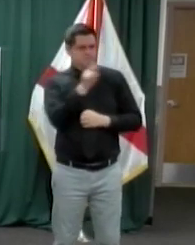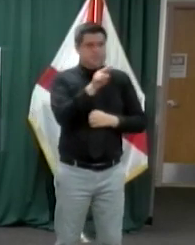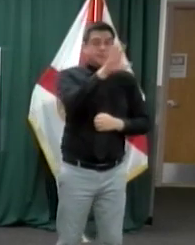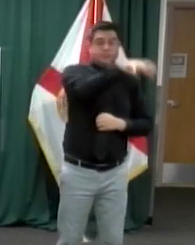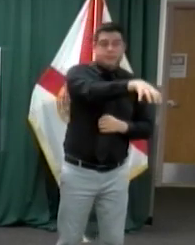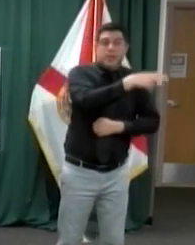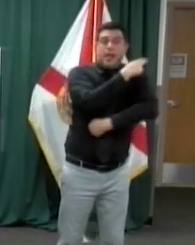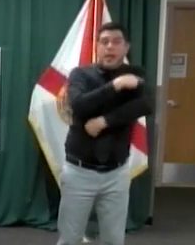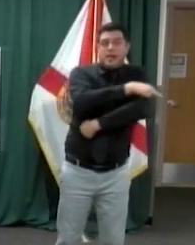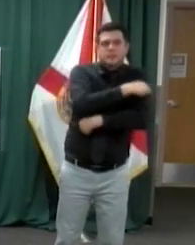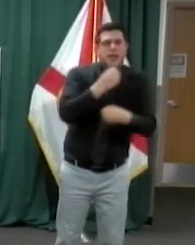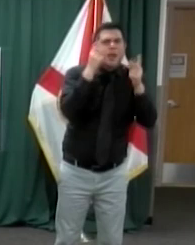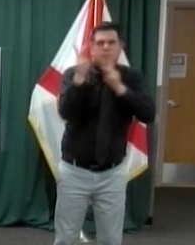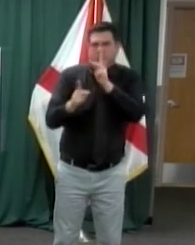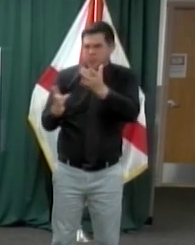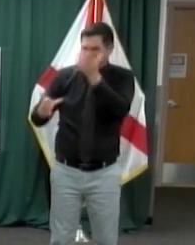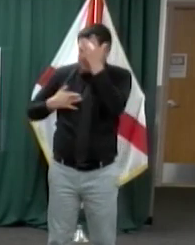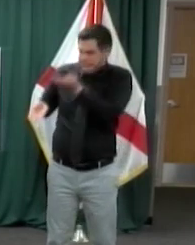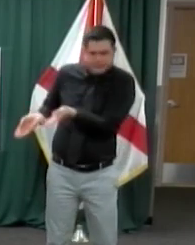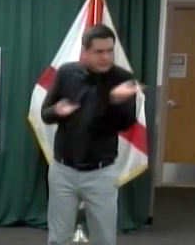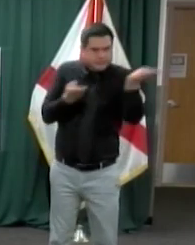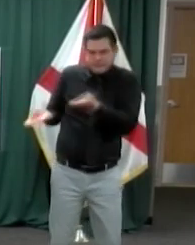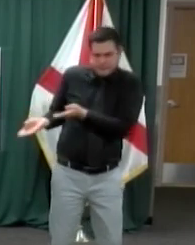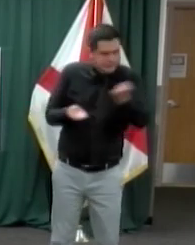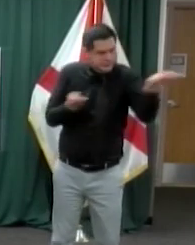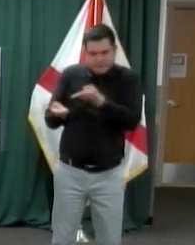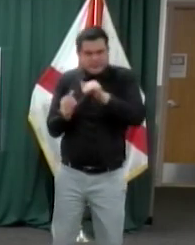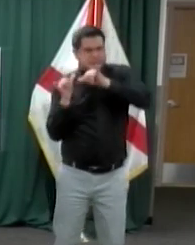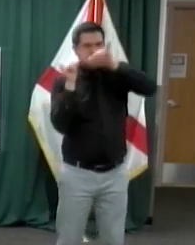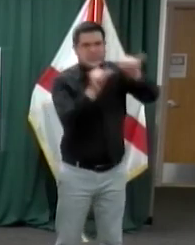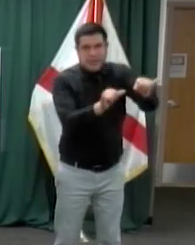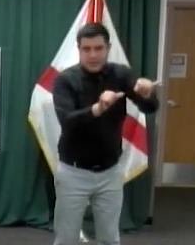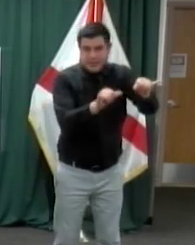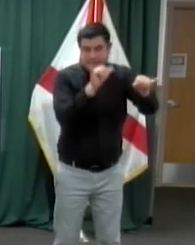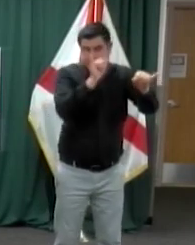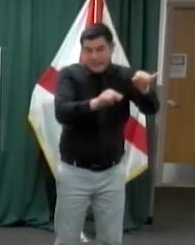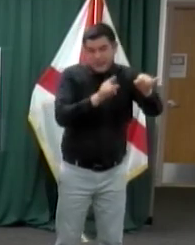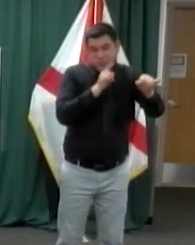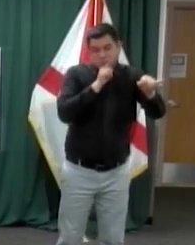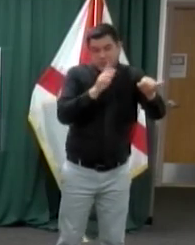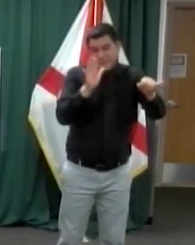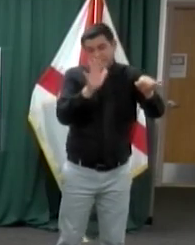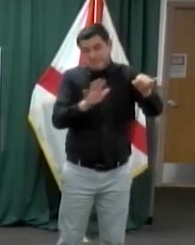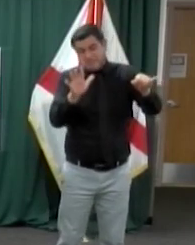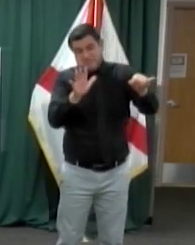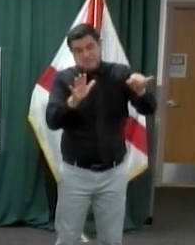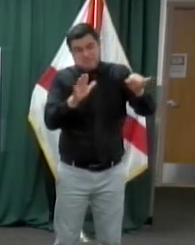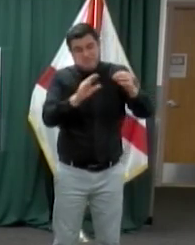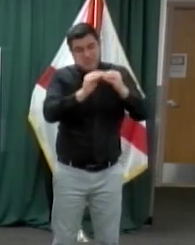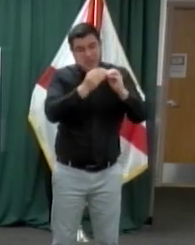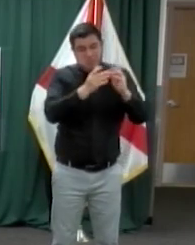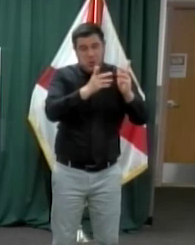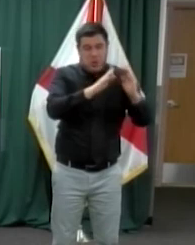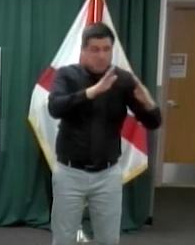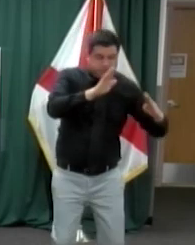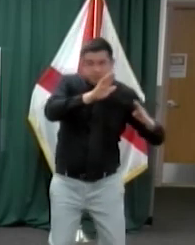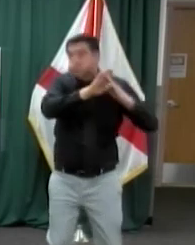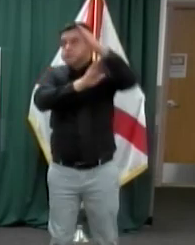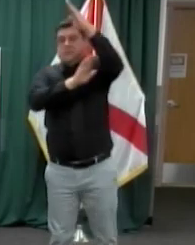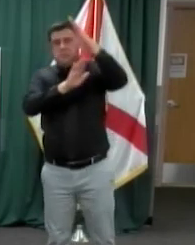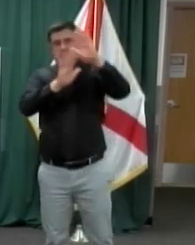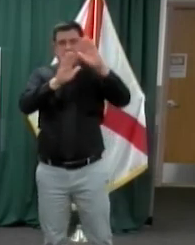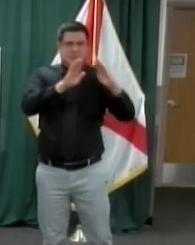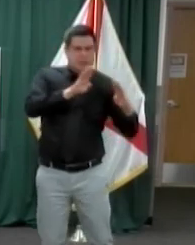Alan Harris described, it's been pretty flat with hospital visits. So our expectations are we have to take